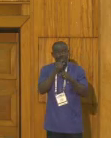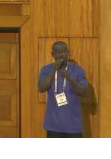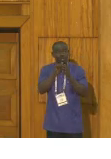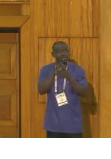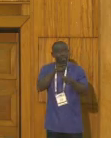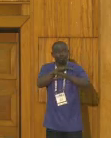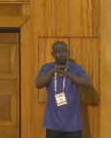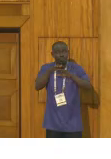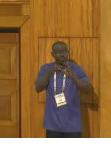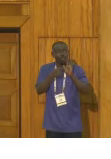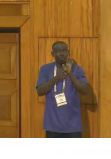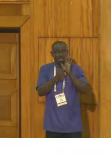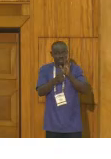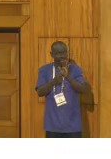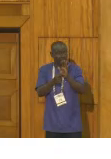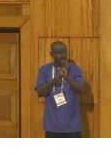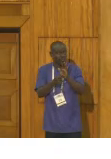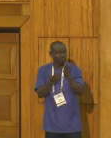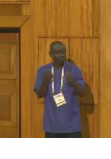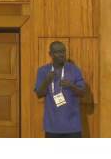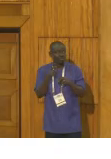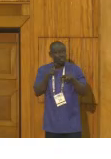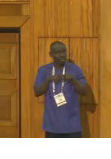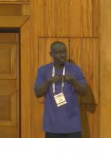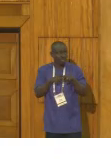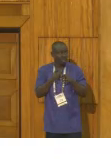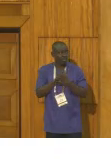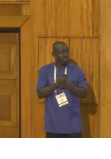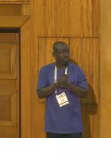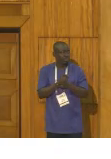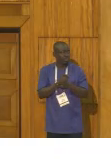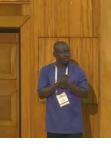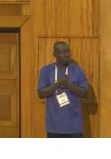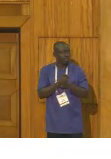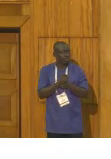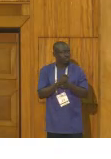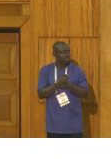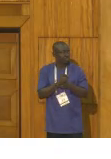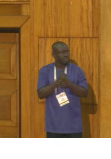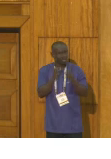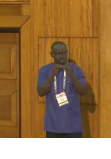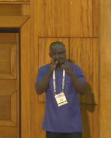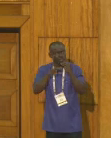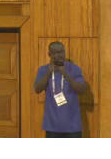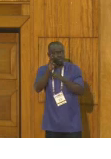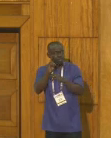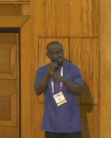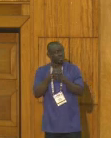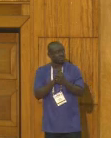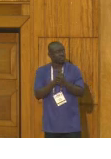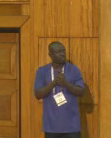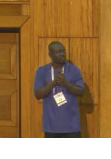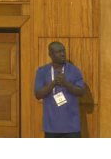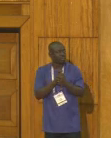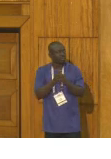of acute HIV infection, and all our clients, their creatinine clearance is more than 60. So with regards to